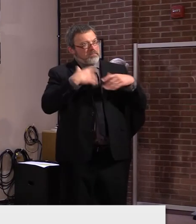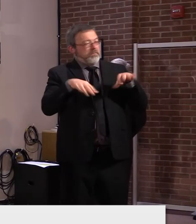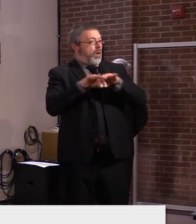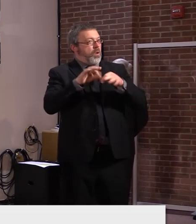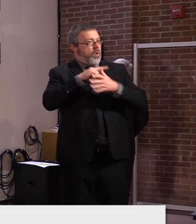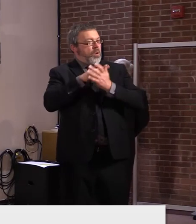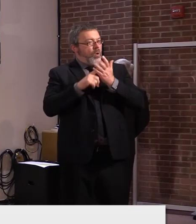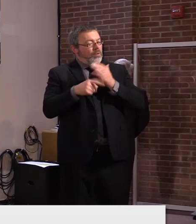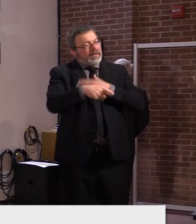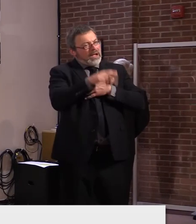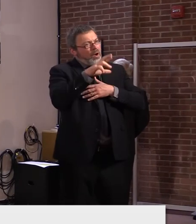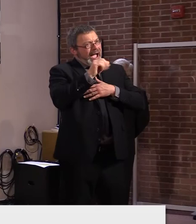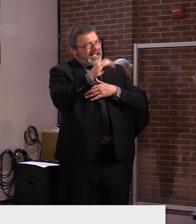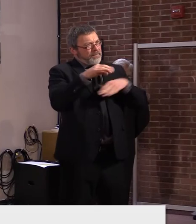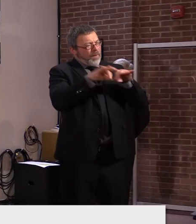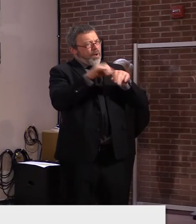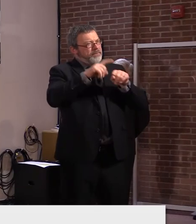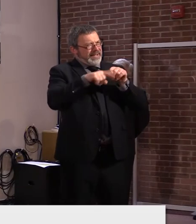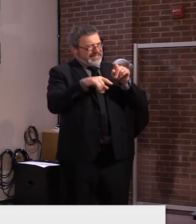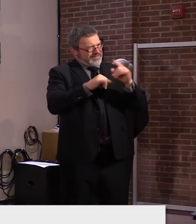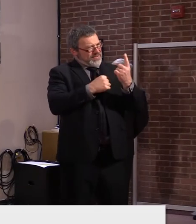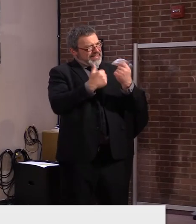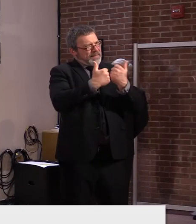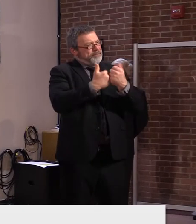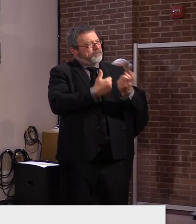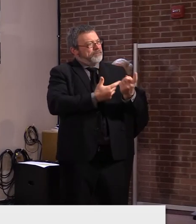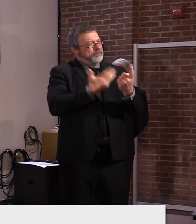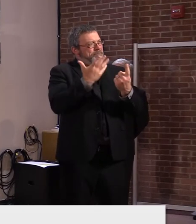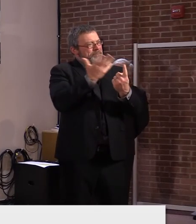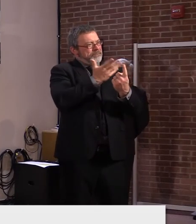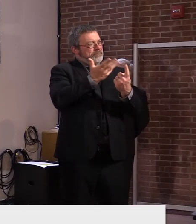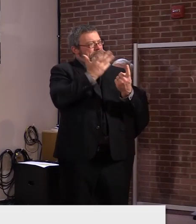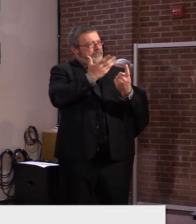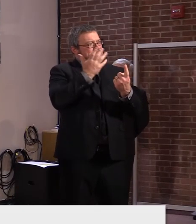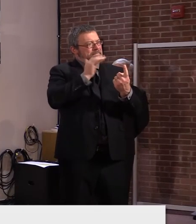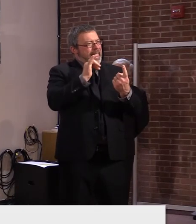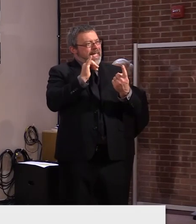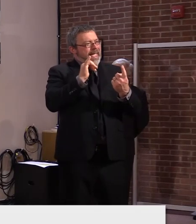involved and insert themselves if they thought that it was